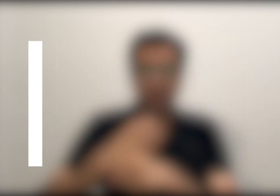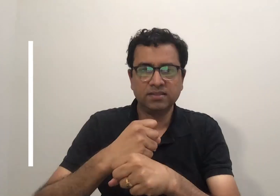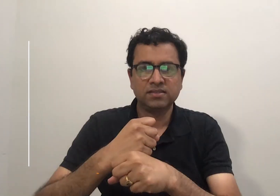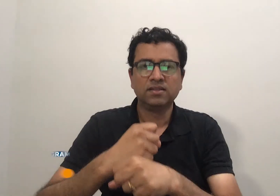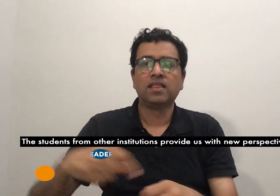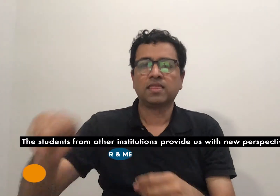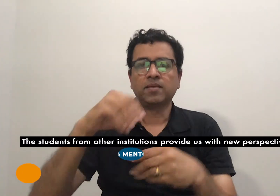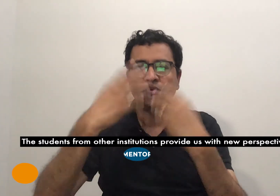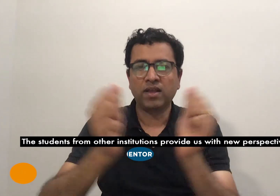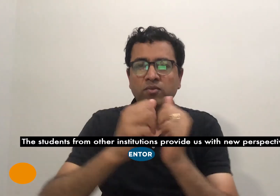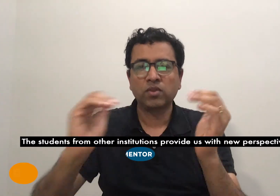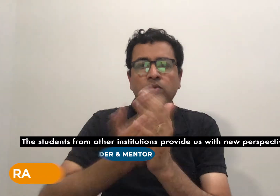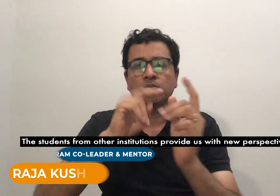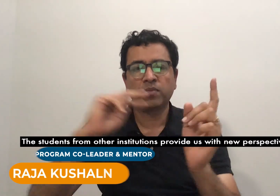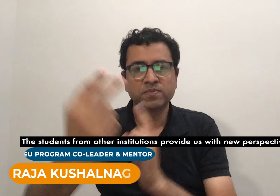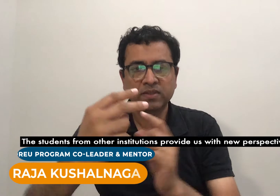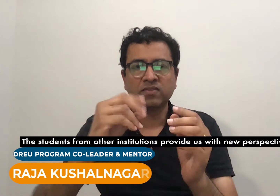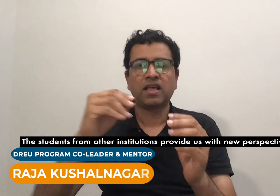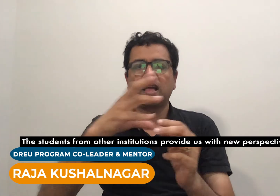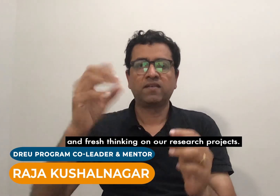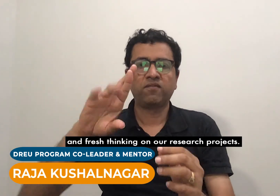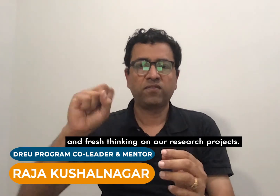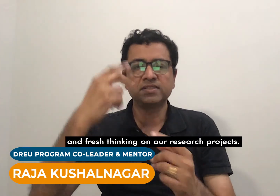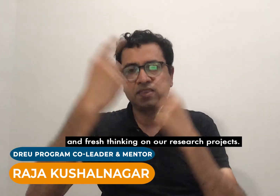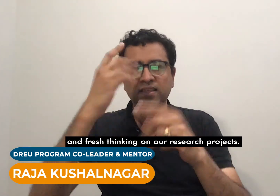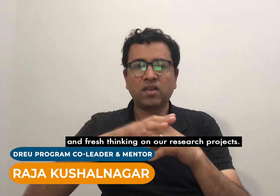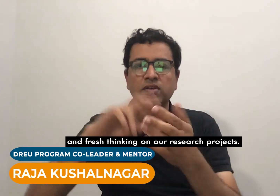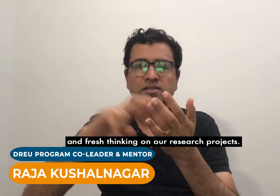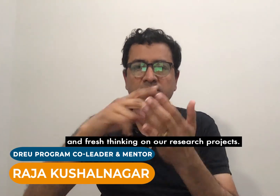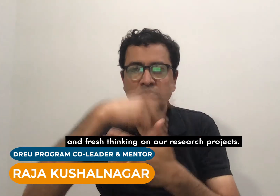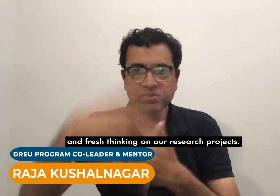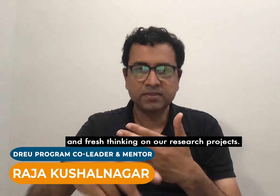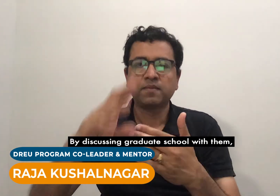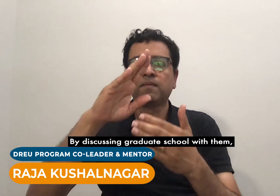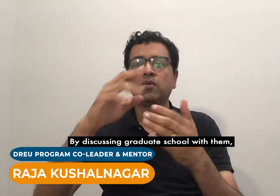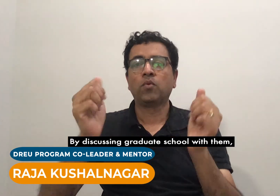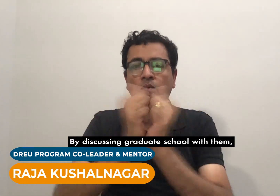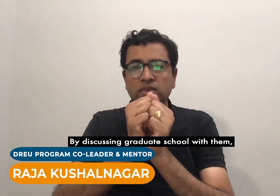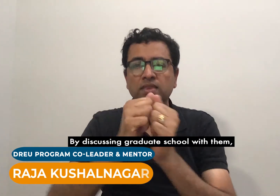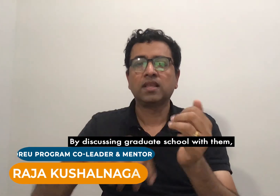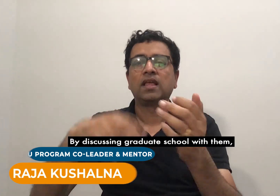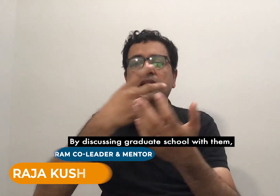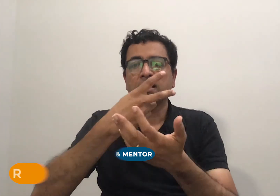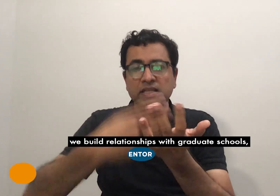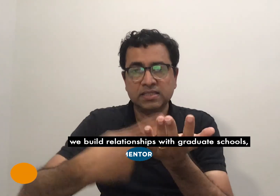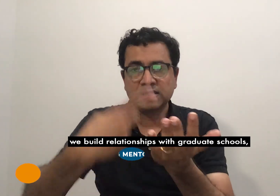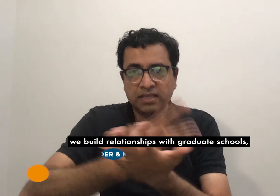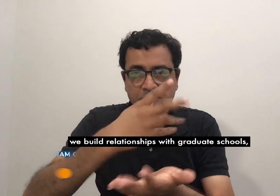The students from other institutions provide us with new perspectives and fresh thinking on research projects. By discussing graduate school with them, we build relationships